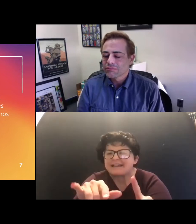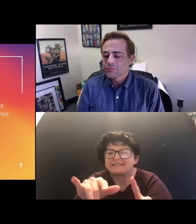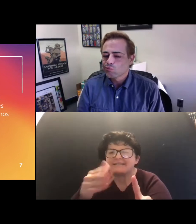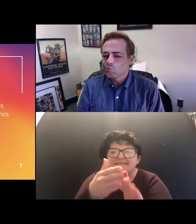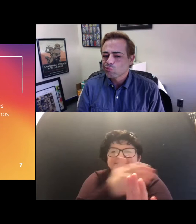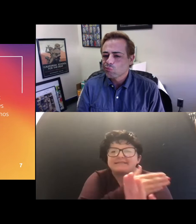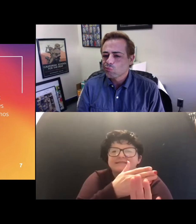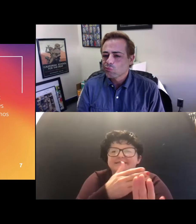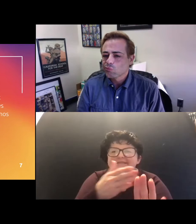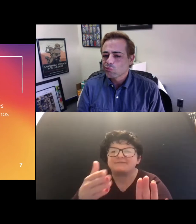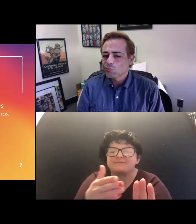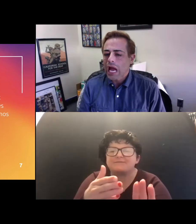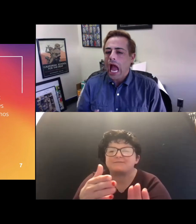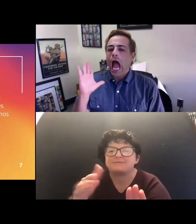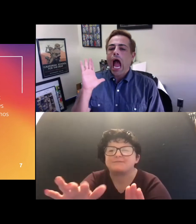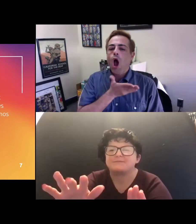missed that.